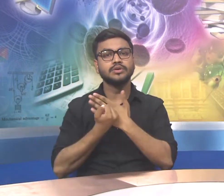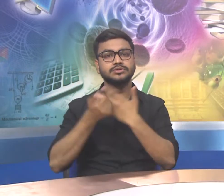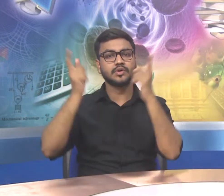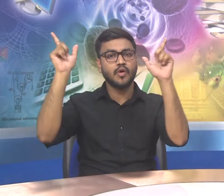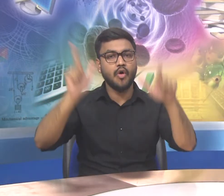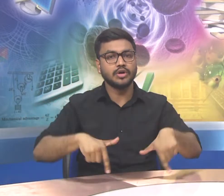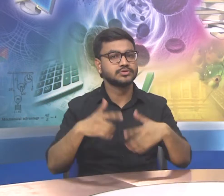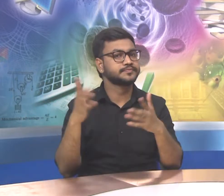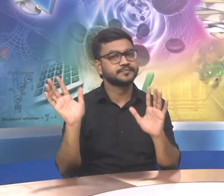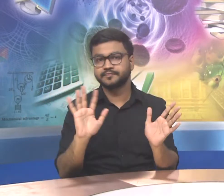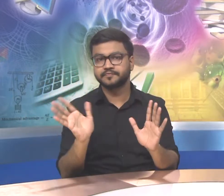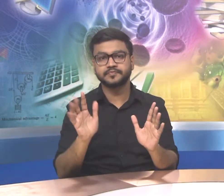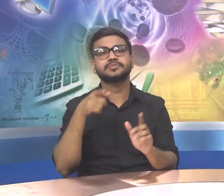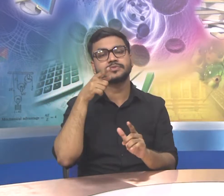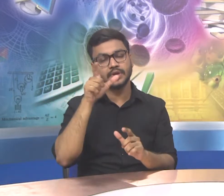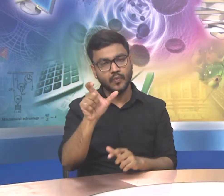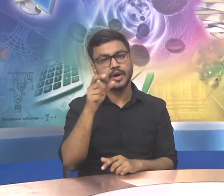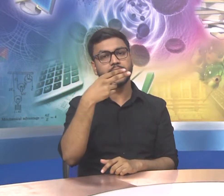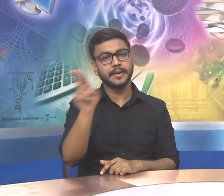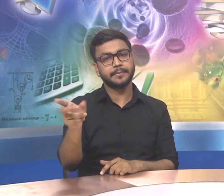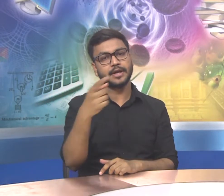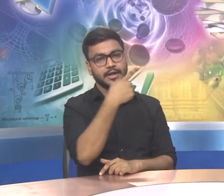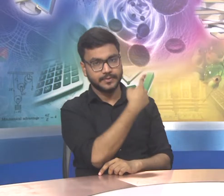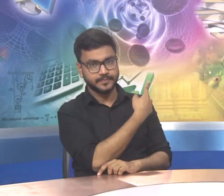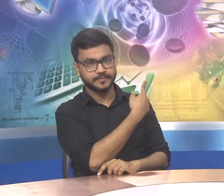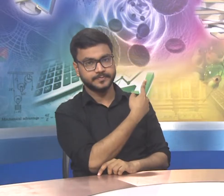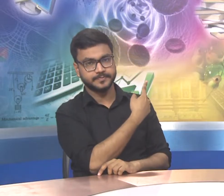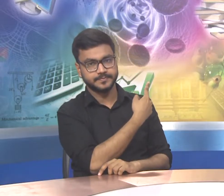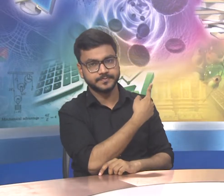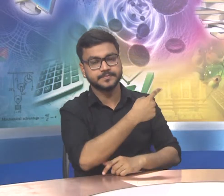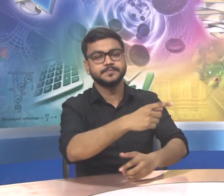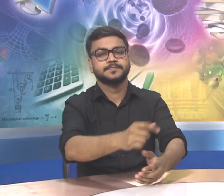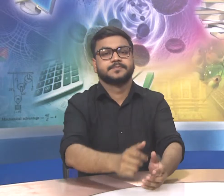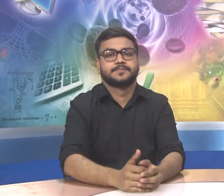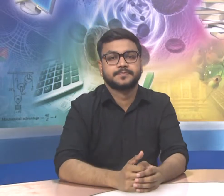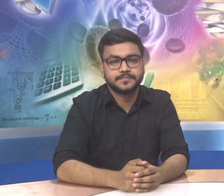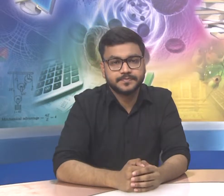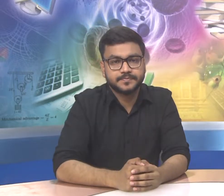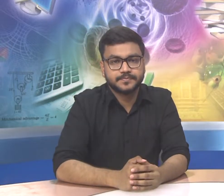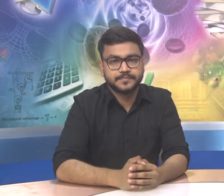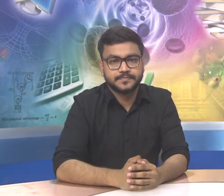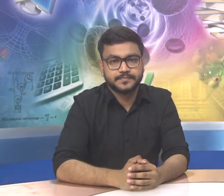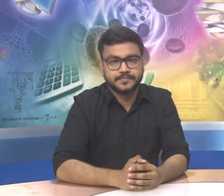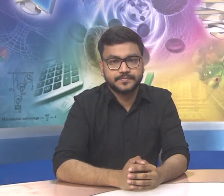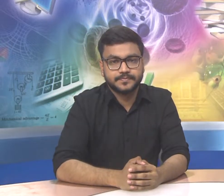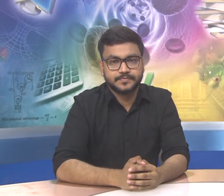get money, goods or benefits illegally.